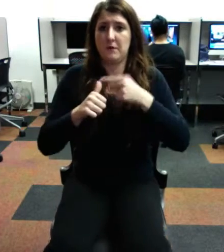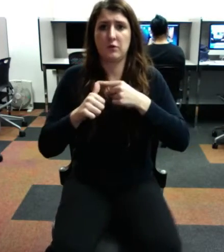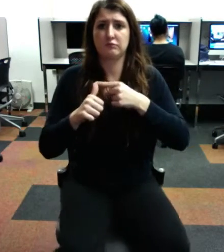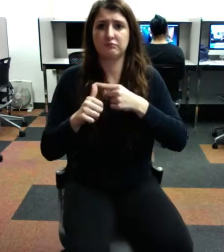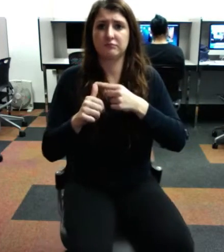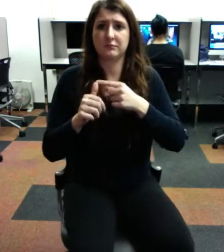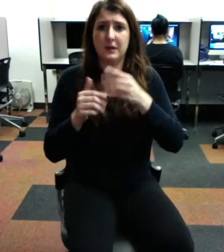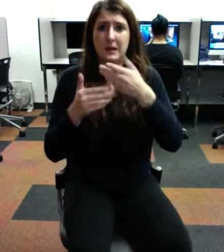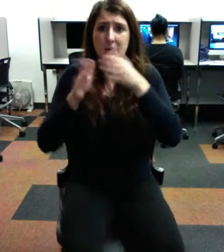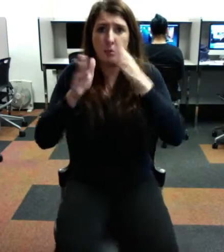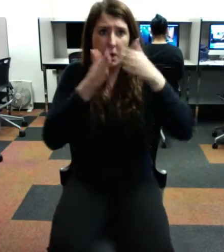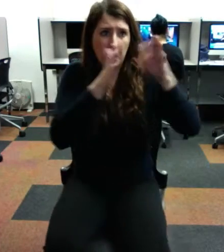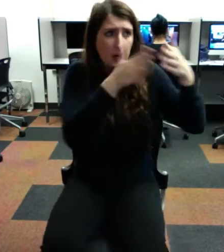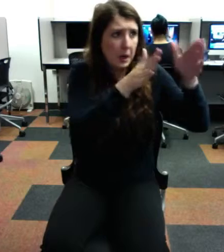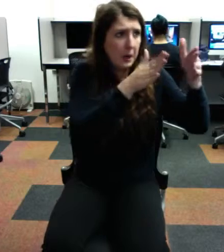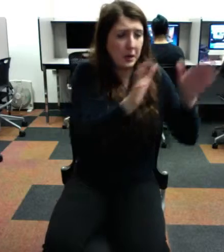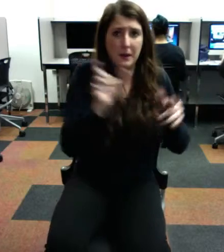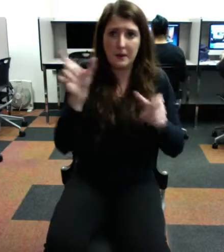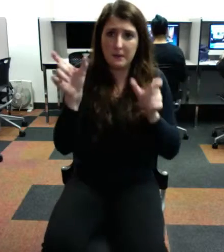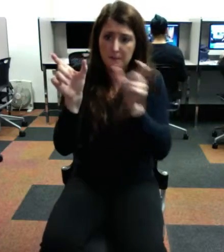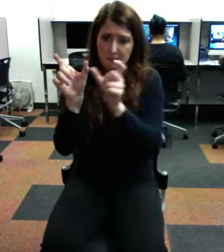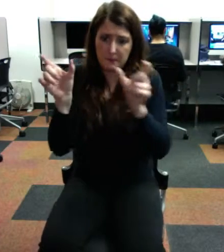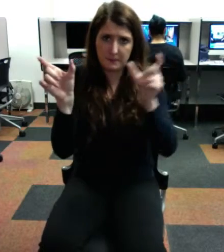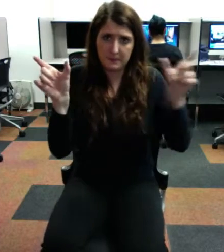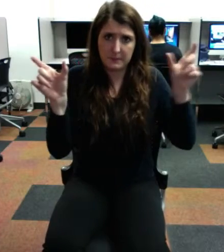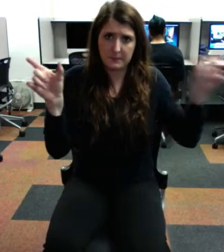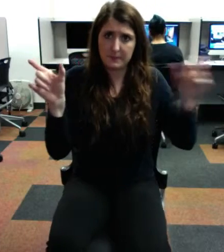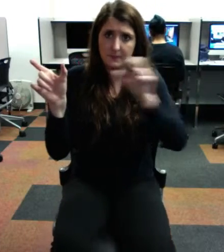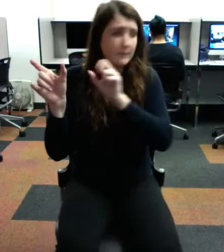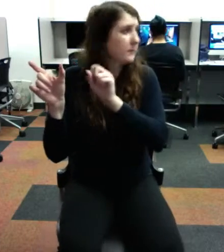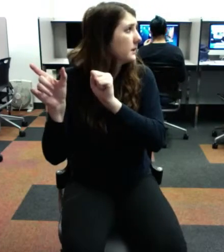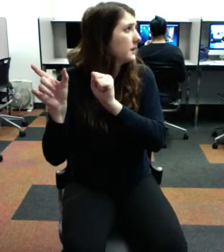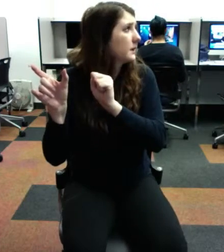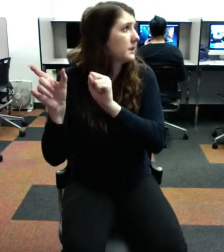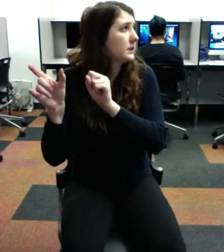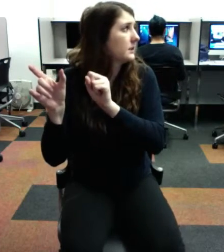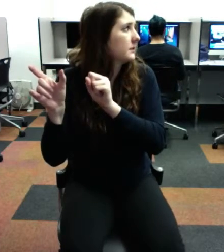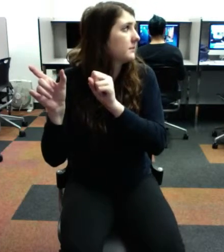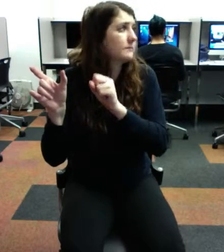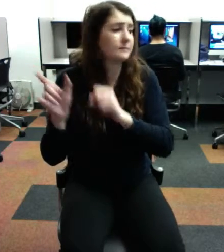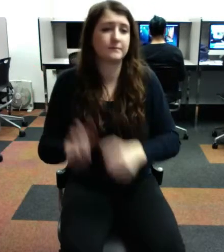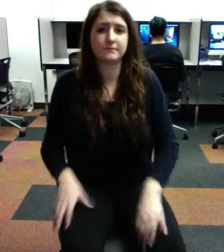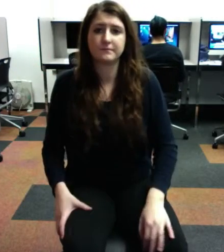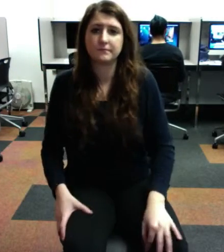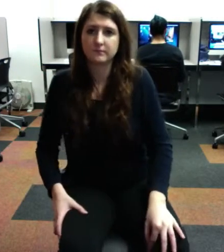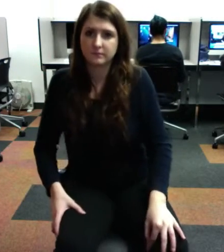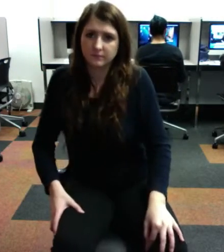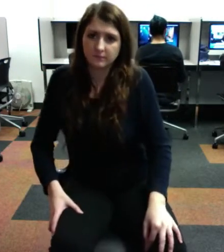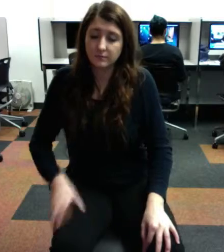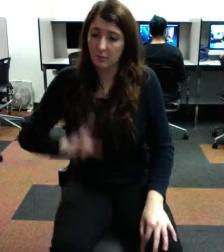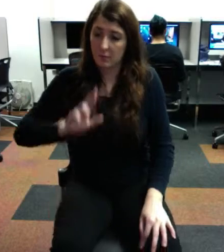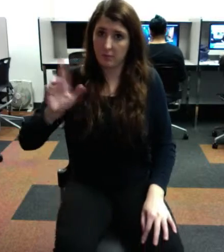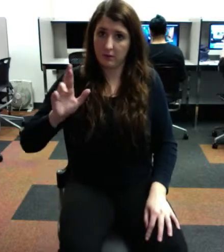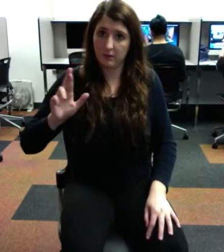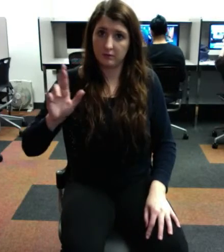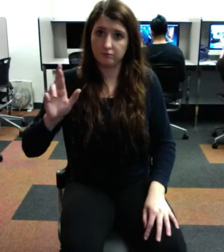These are prefixes, suffixes, and word roots. Here's the breakdown, beginning from the right and moving to the